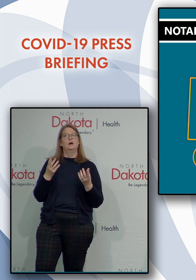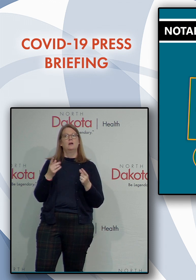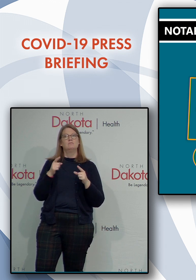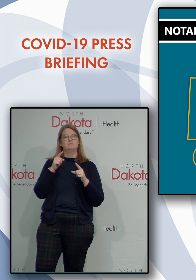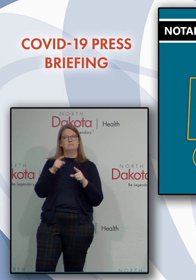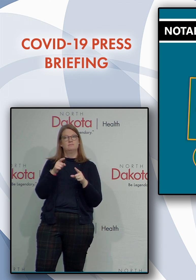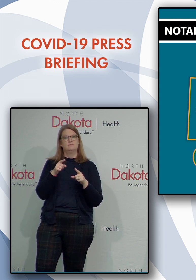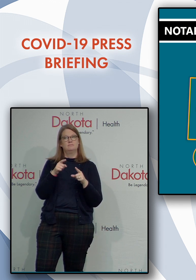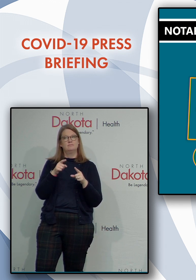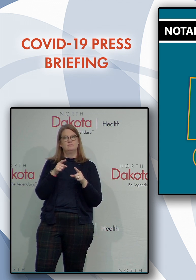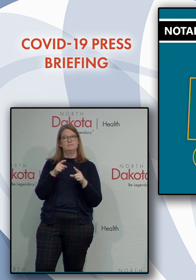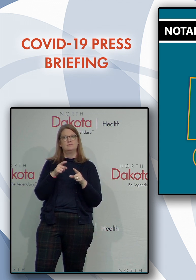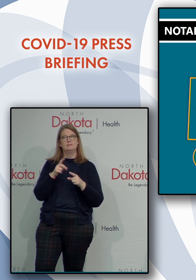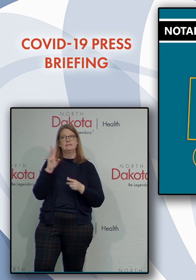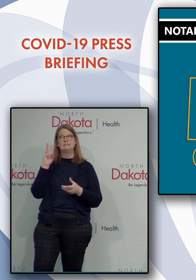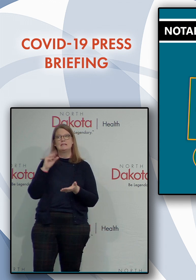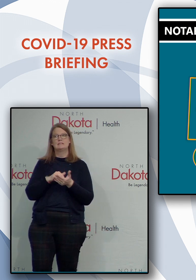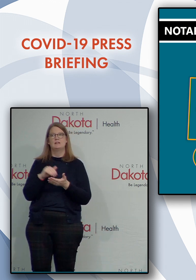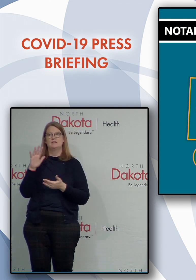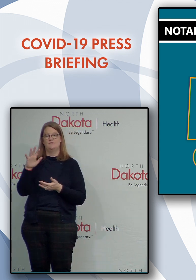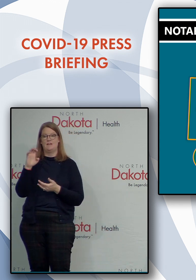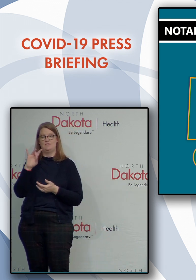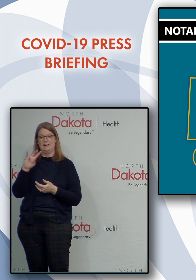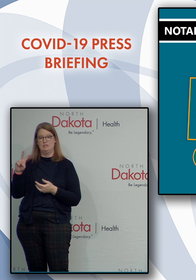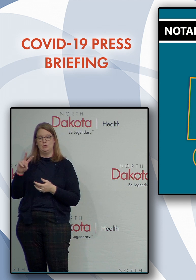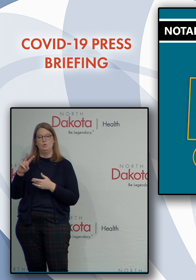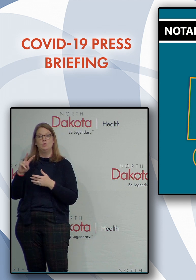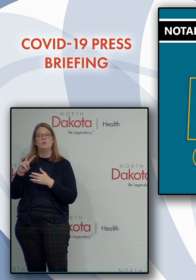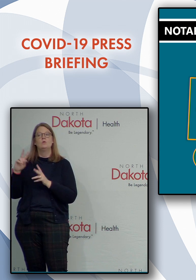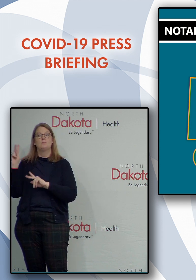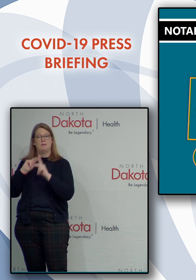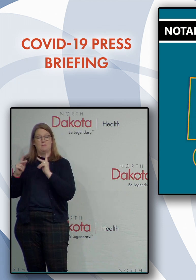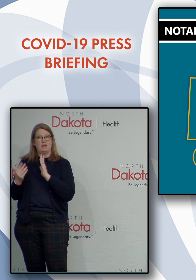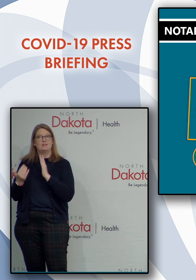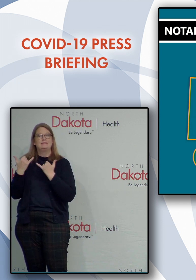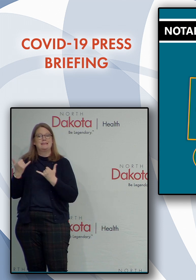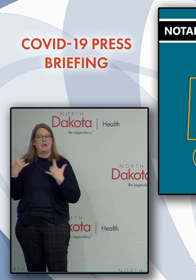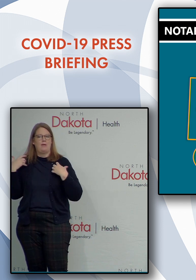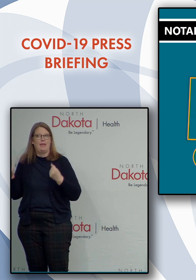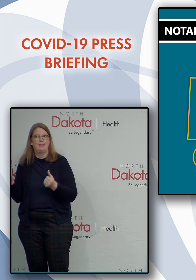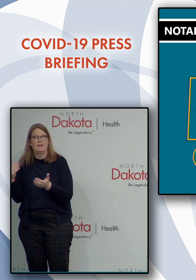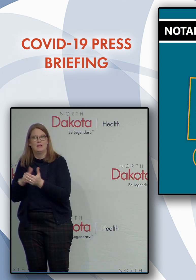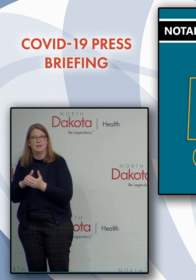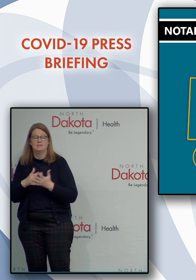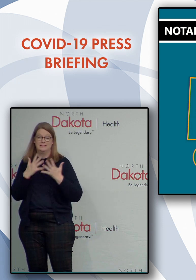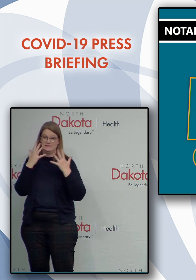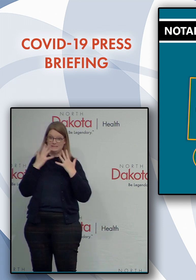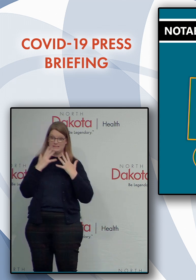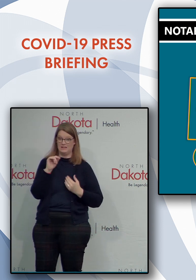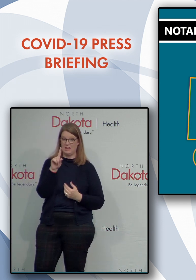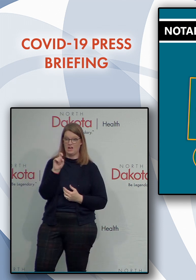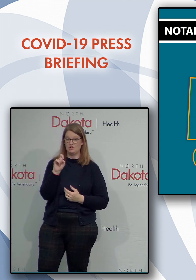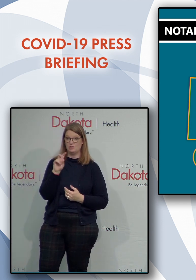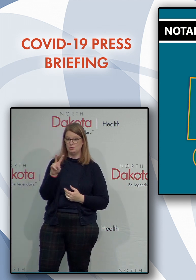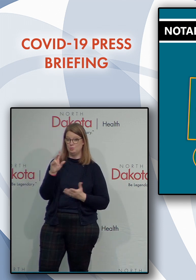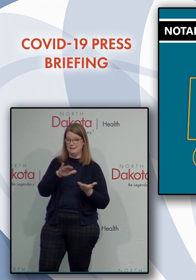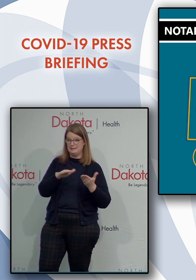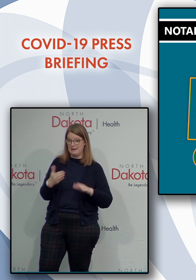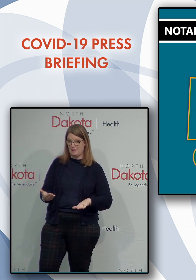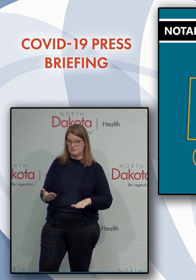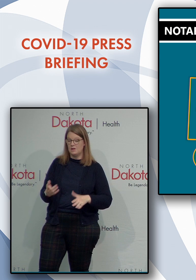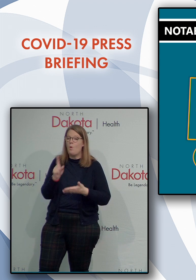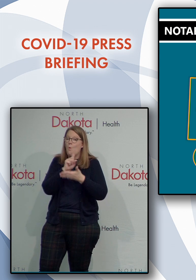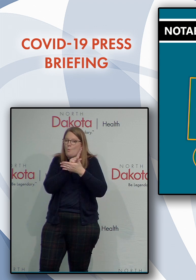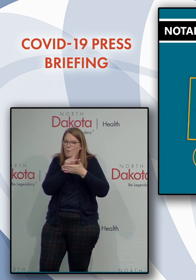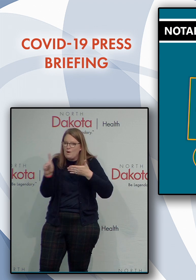that substantially with 6,582 newly recovered cases and, sadly, 102 deaths in 1 week, just in the